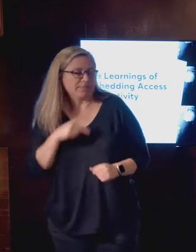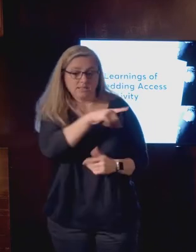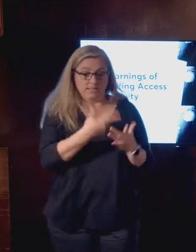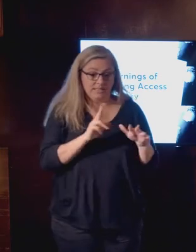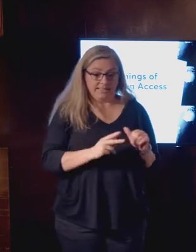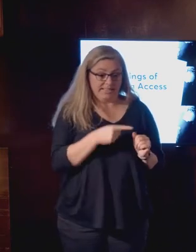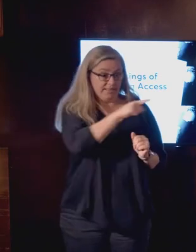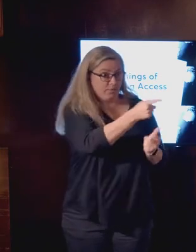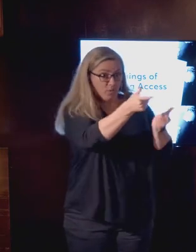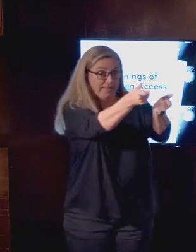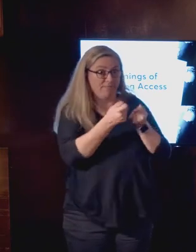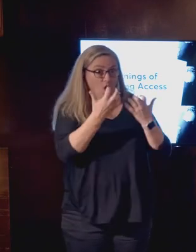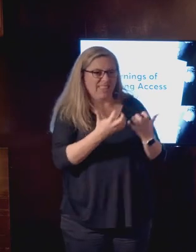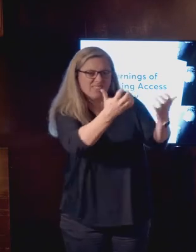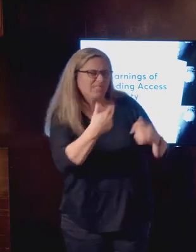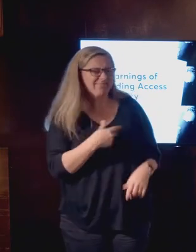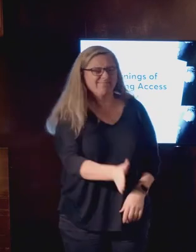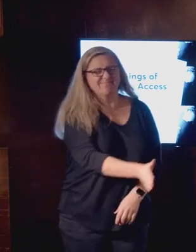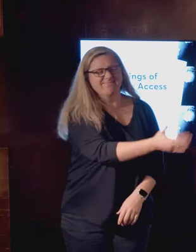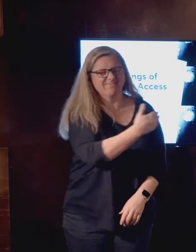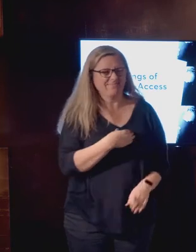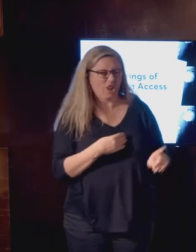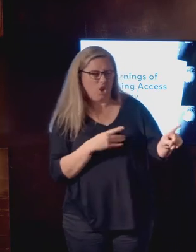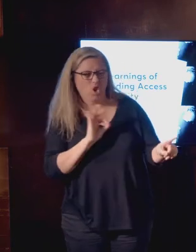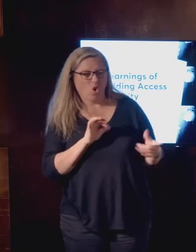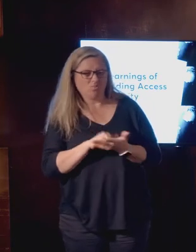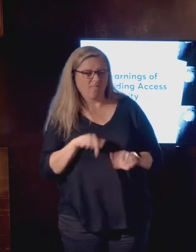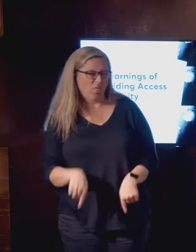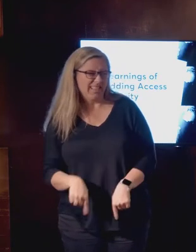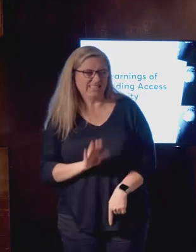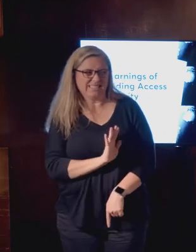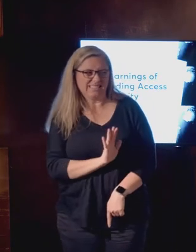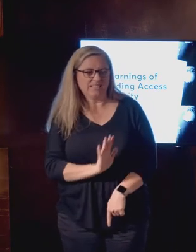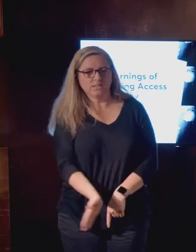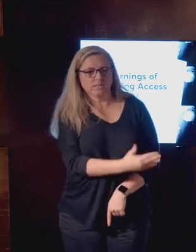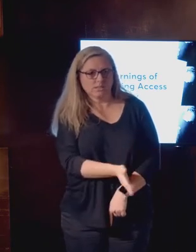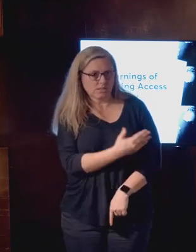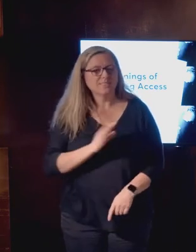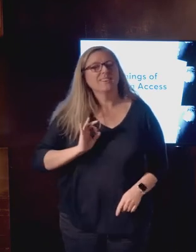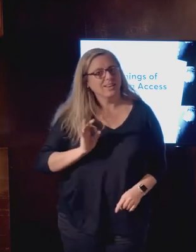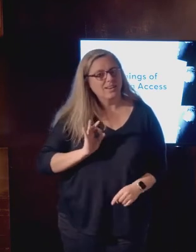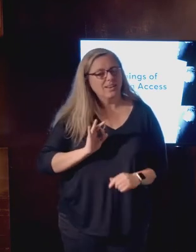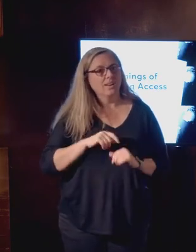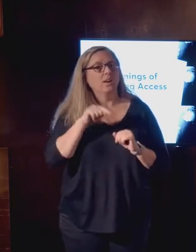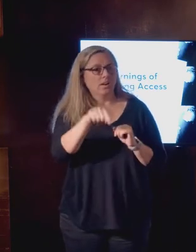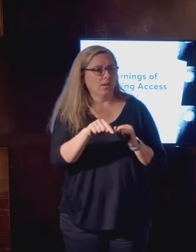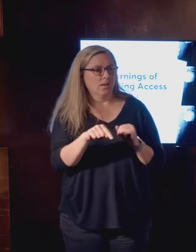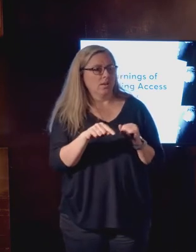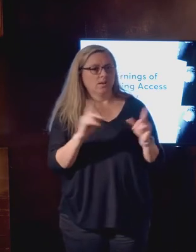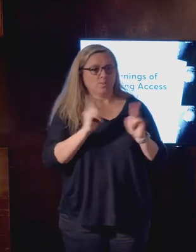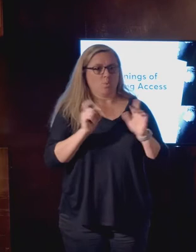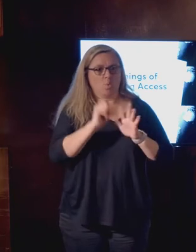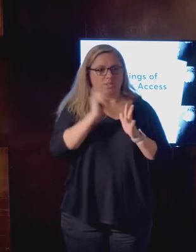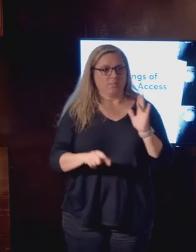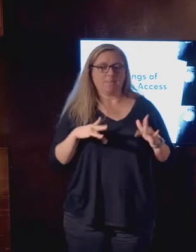in, we can't then say, oh, but not this one. So it's about, so part of that, otherwise all we did was